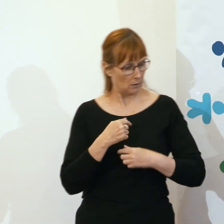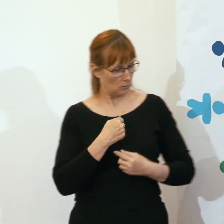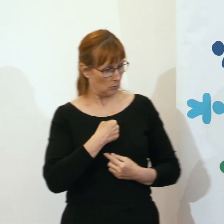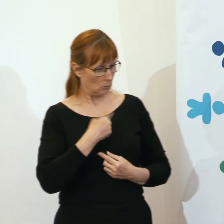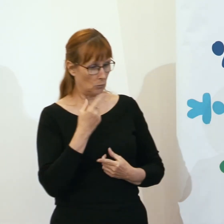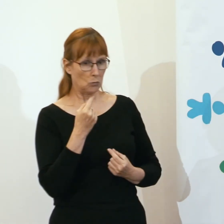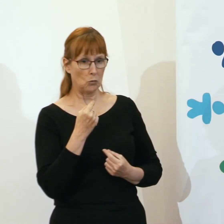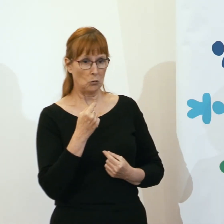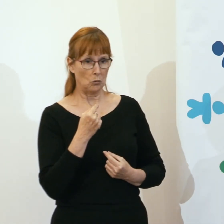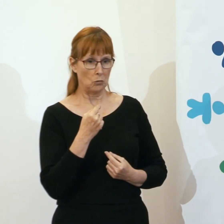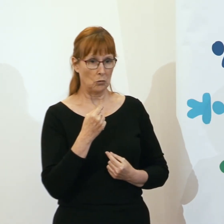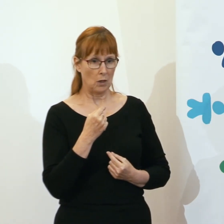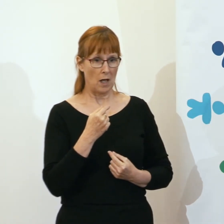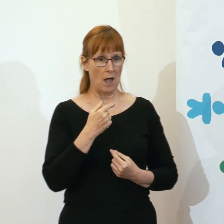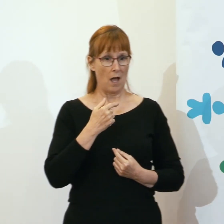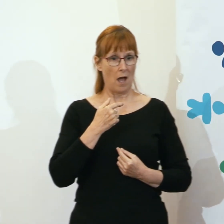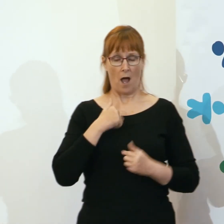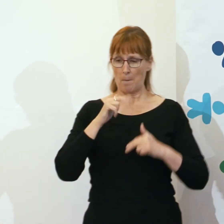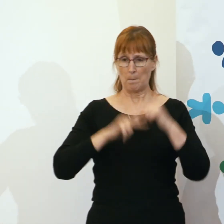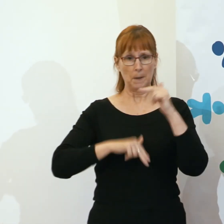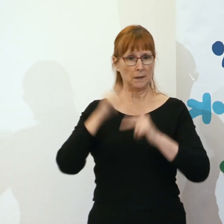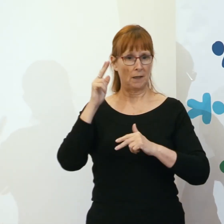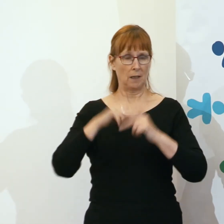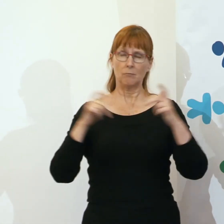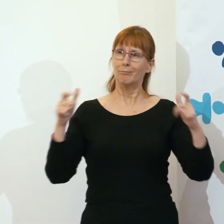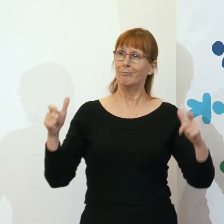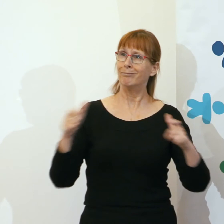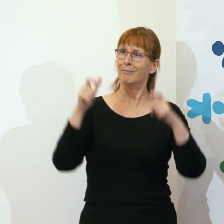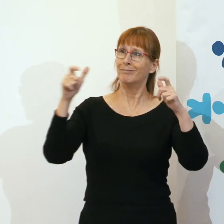am building a cathedral."